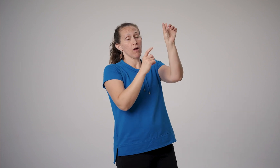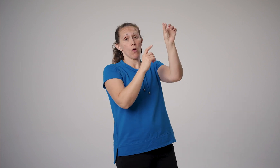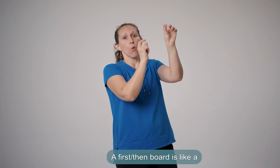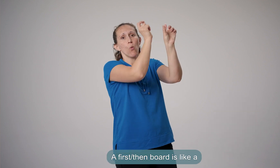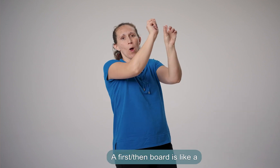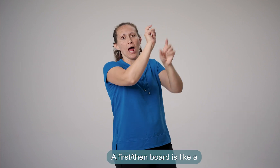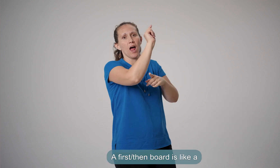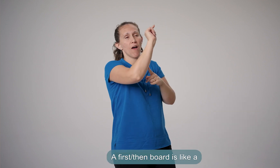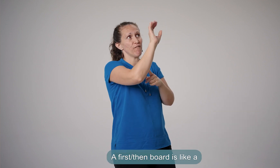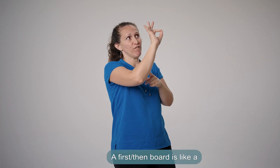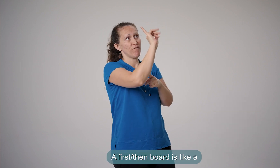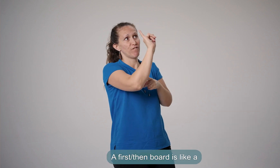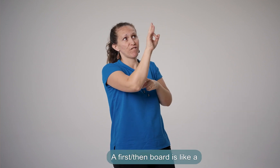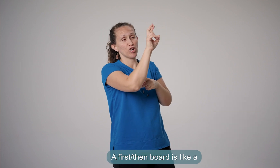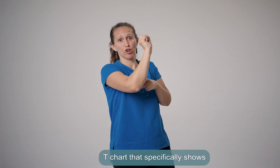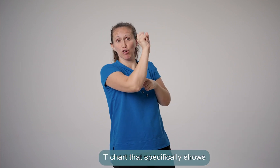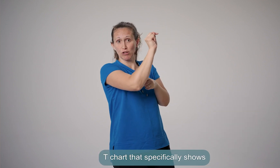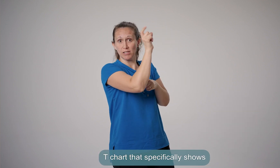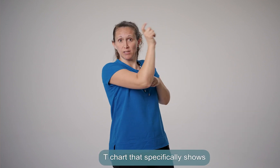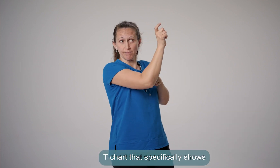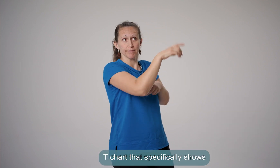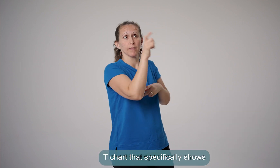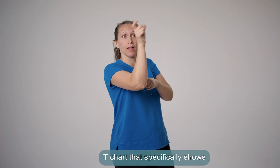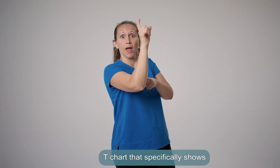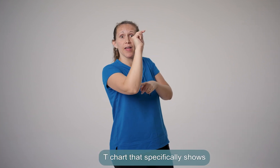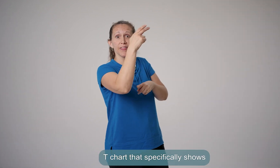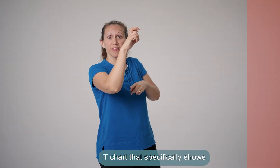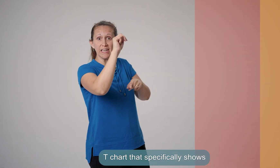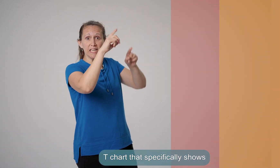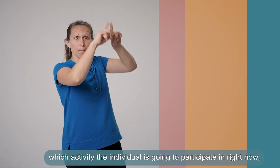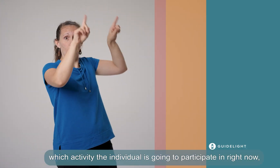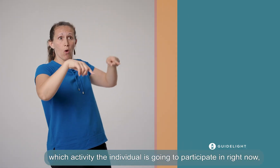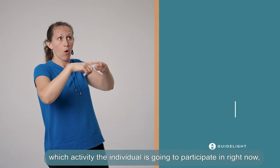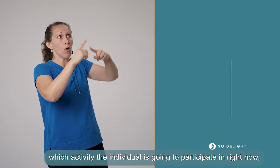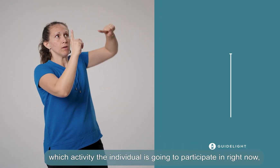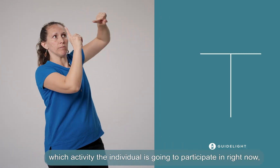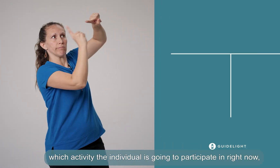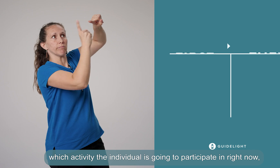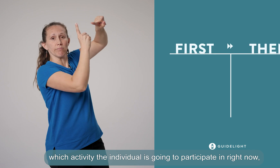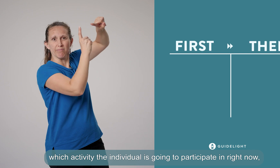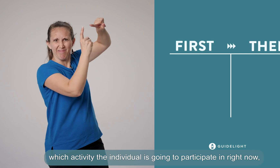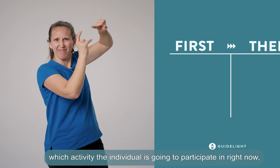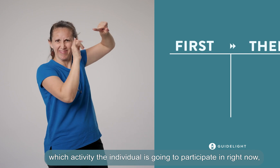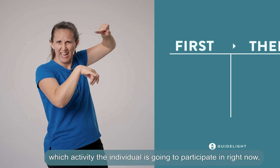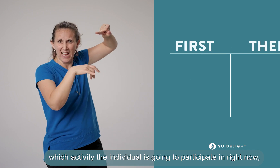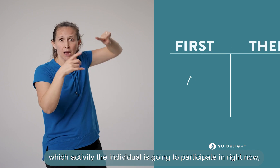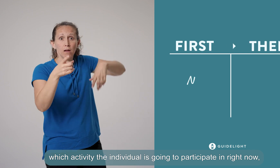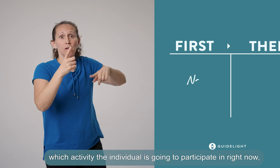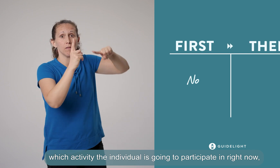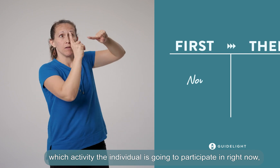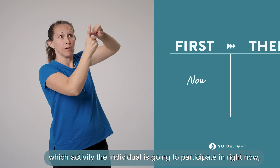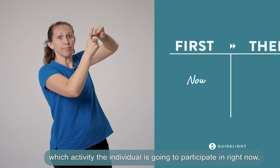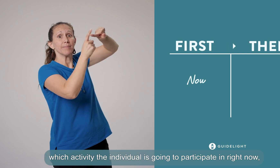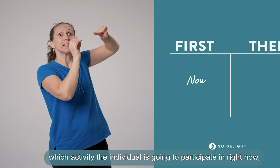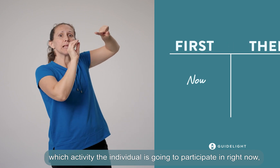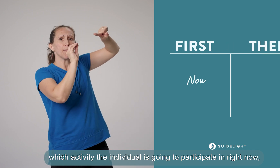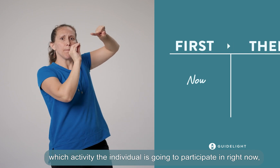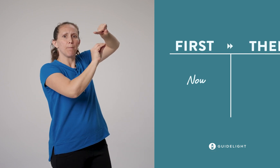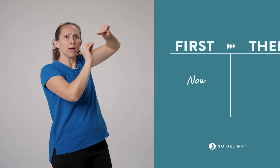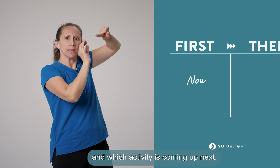A first-then board is like a T-chart that specifically shows which activity the individual is going to participate in right now, and